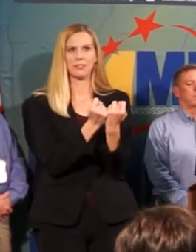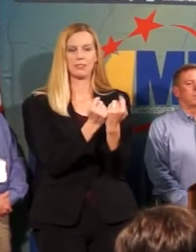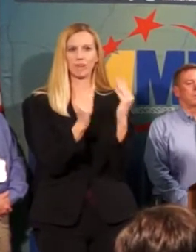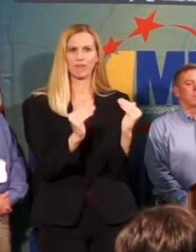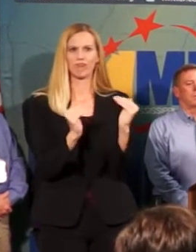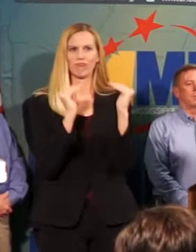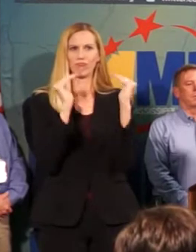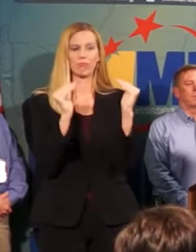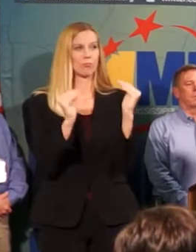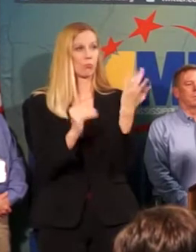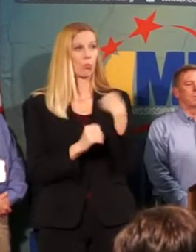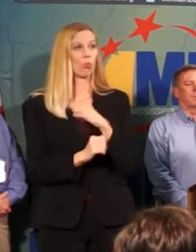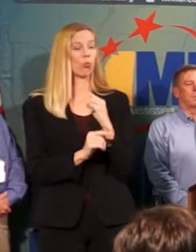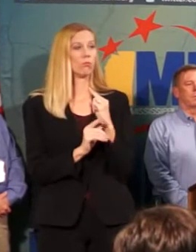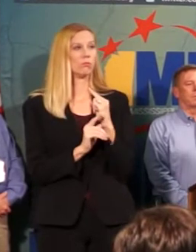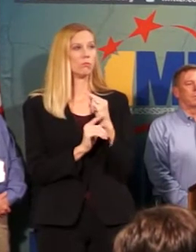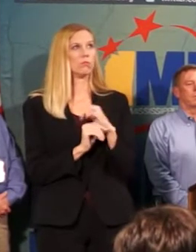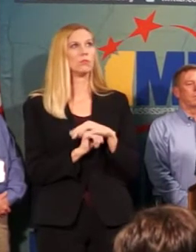into a real